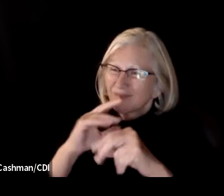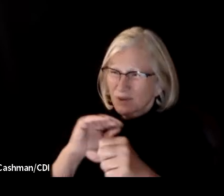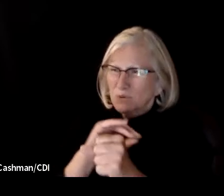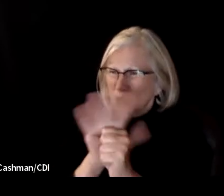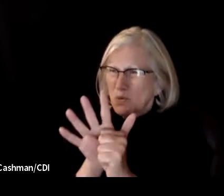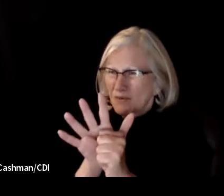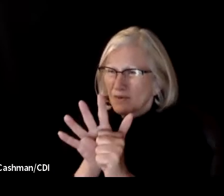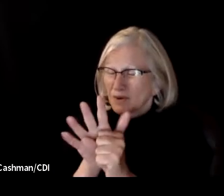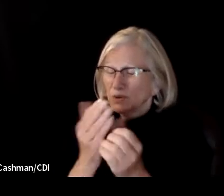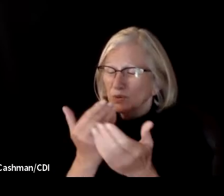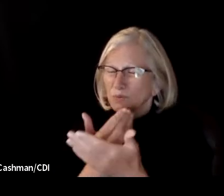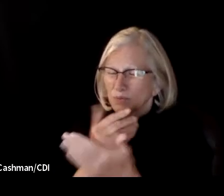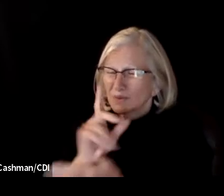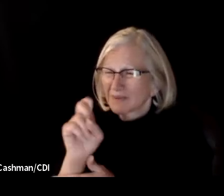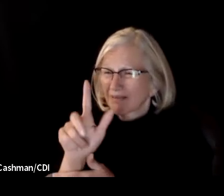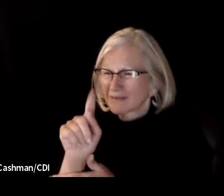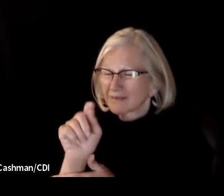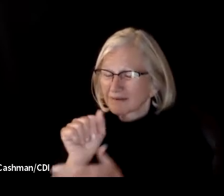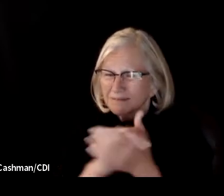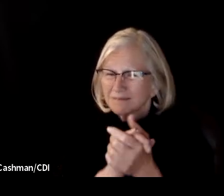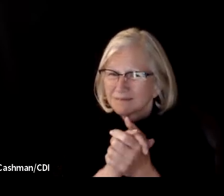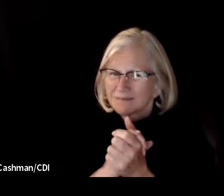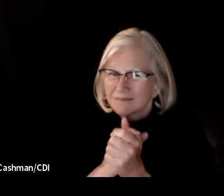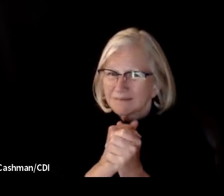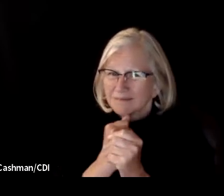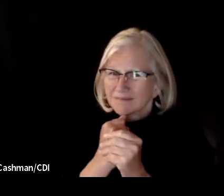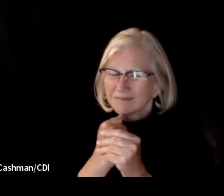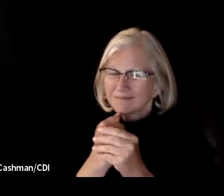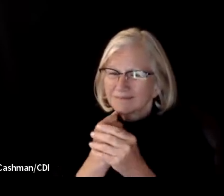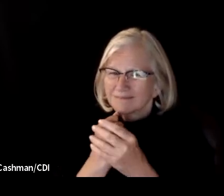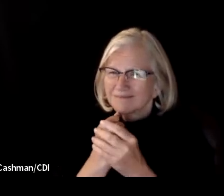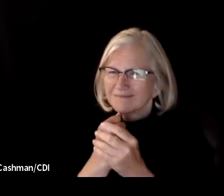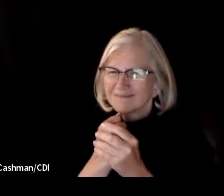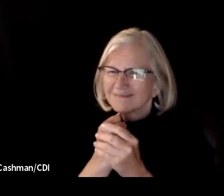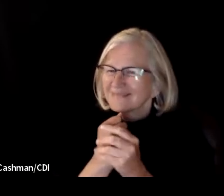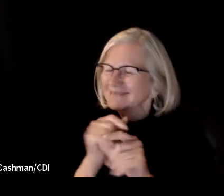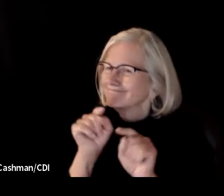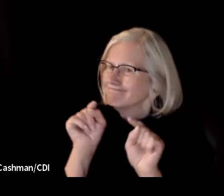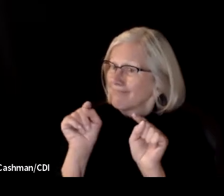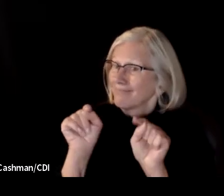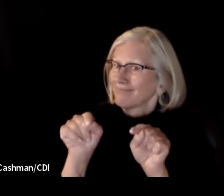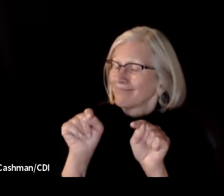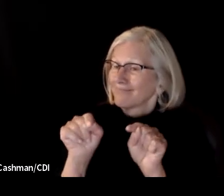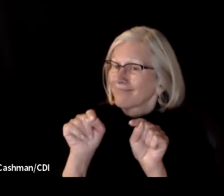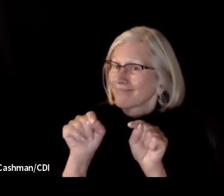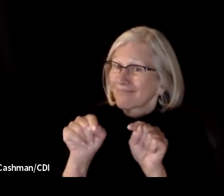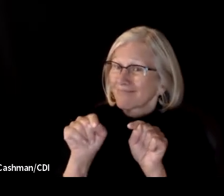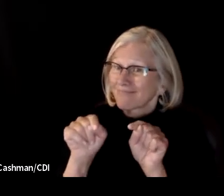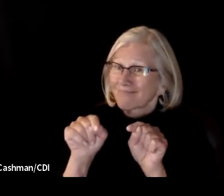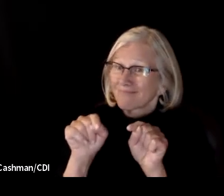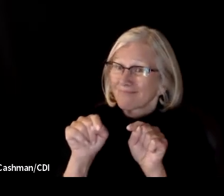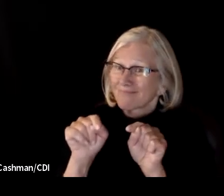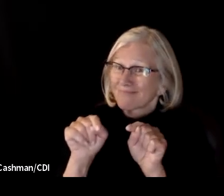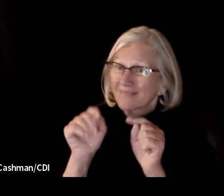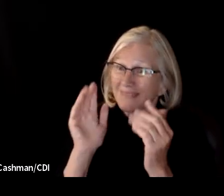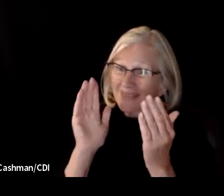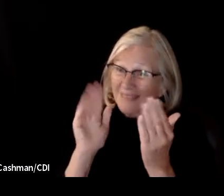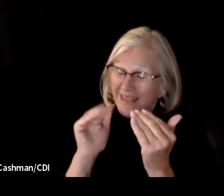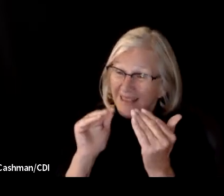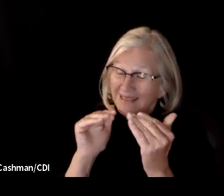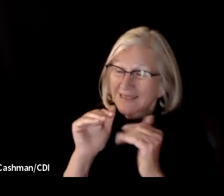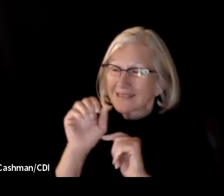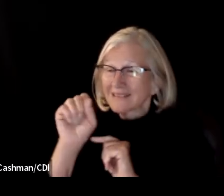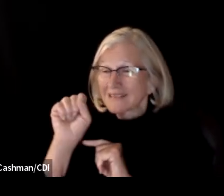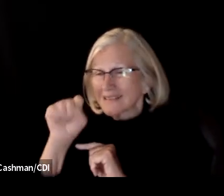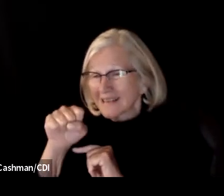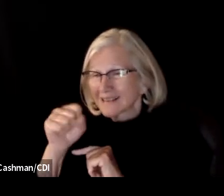has what was not. I mean, to some degree, it was expected because of just global trends of